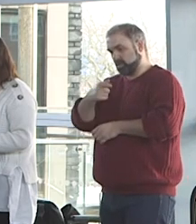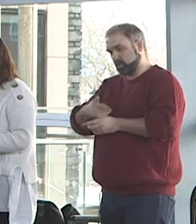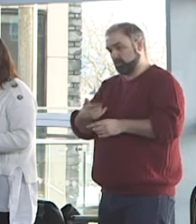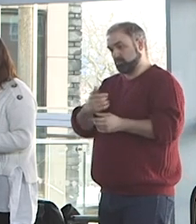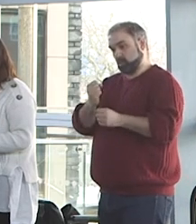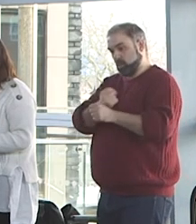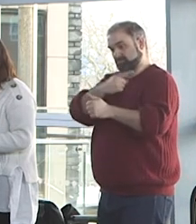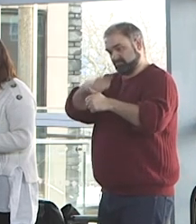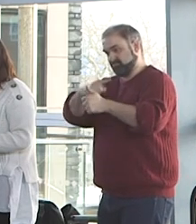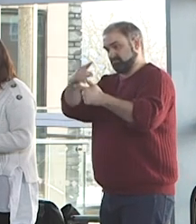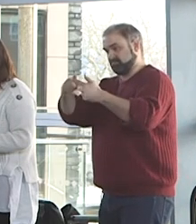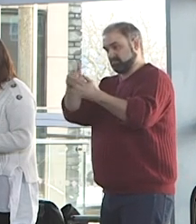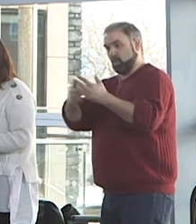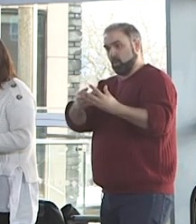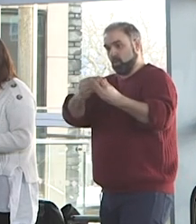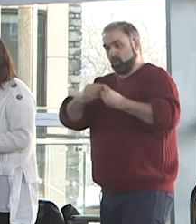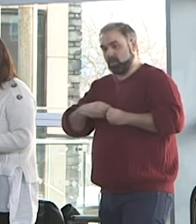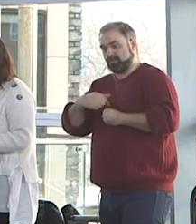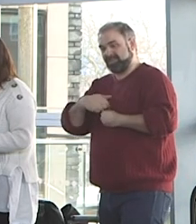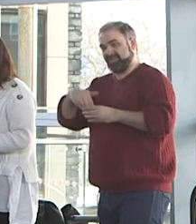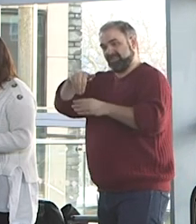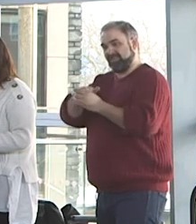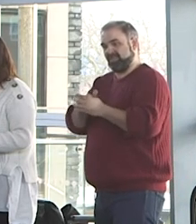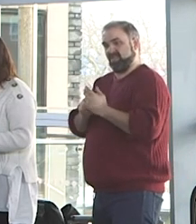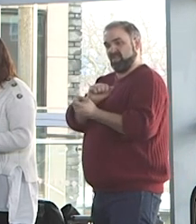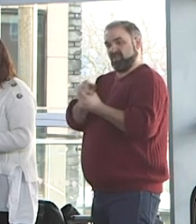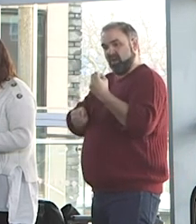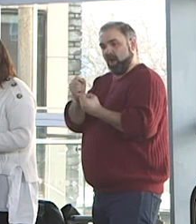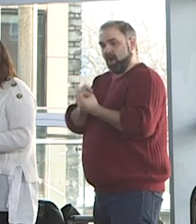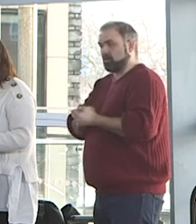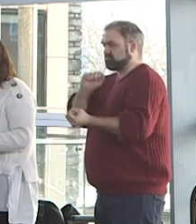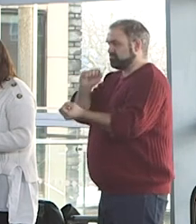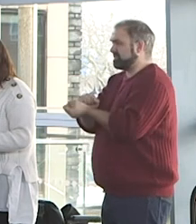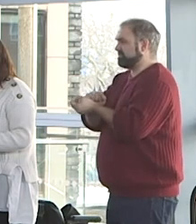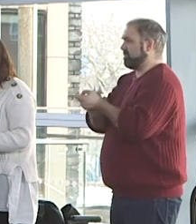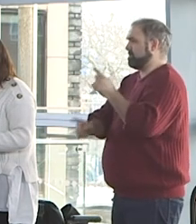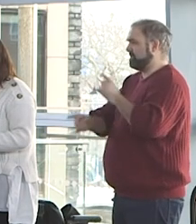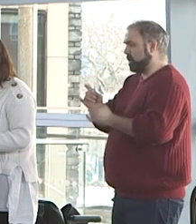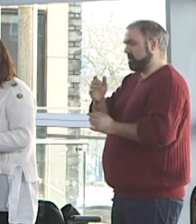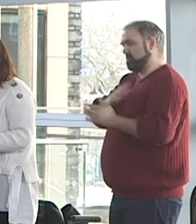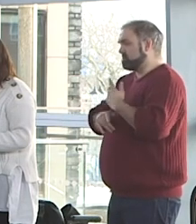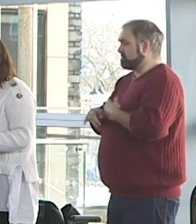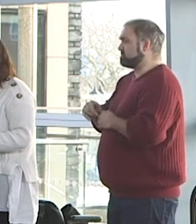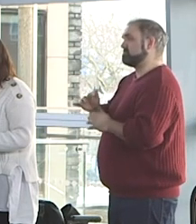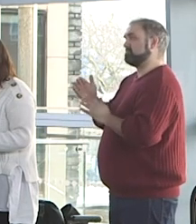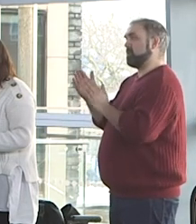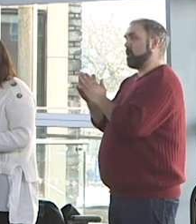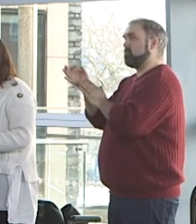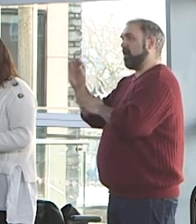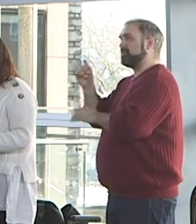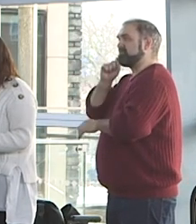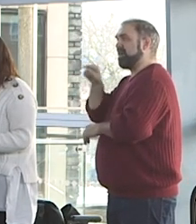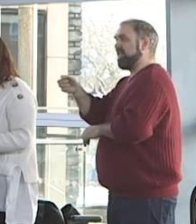X, Y, and Z with me in the car, I won't jail you for homosexuality. And the Home Office guy kept asking me to trust him because he's on my